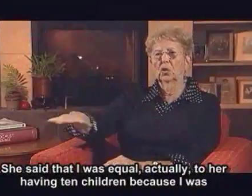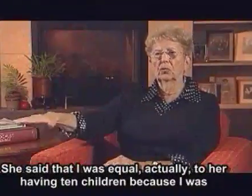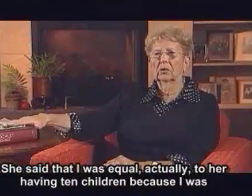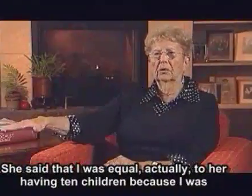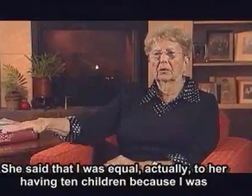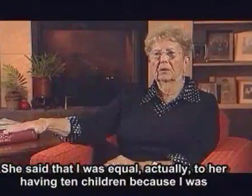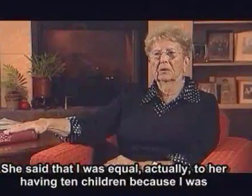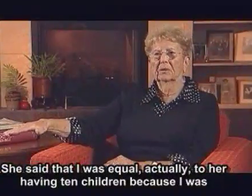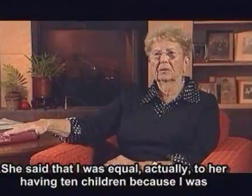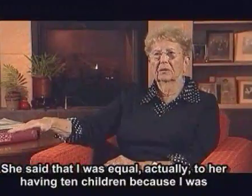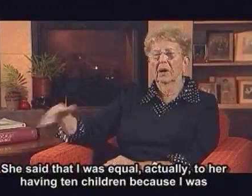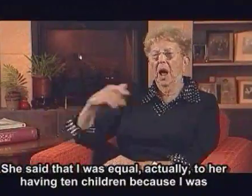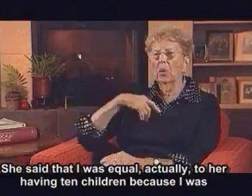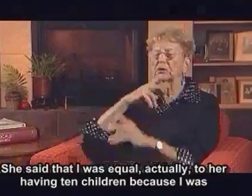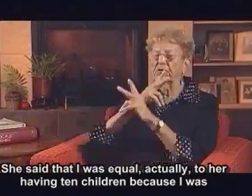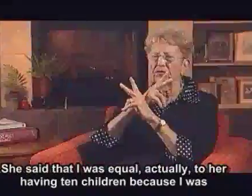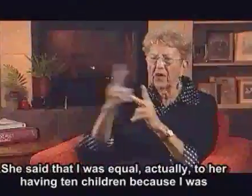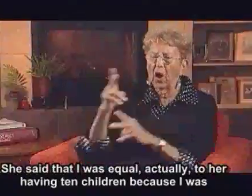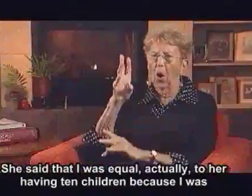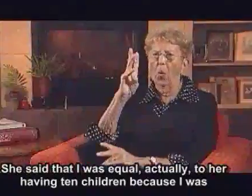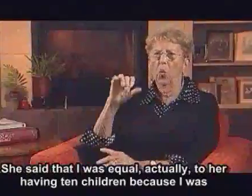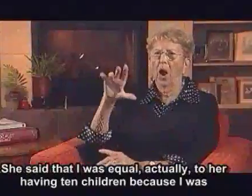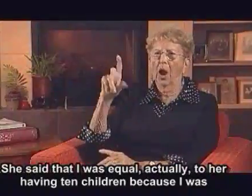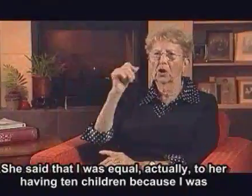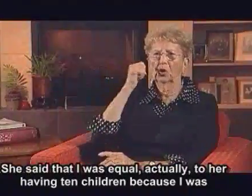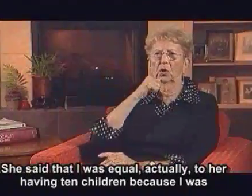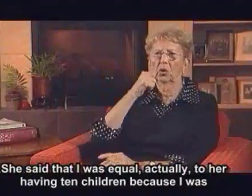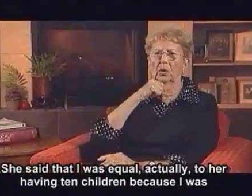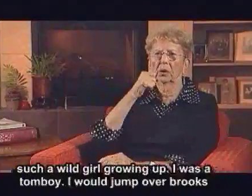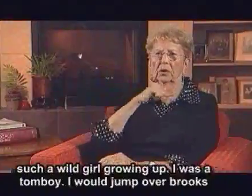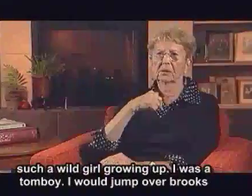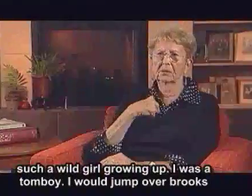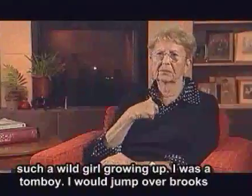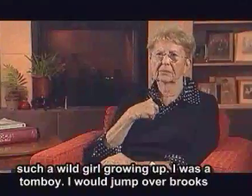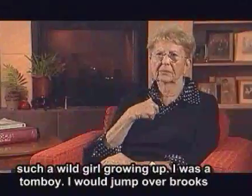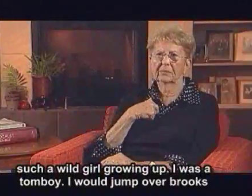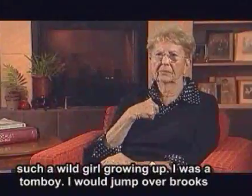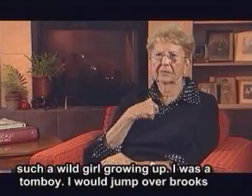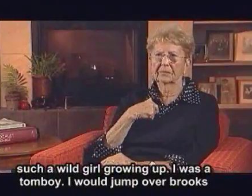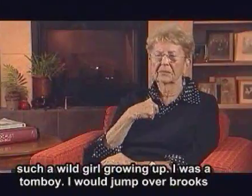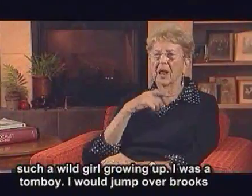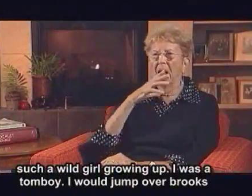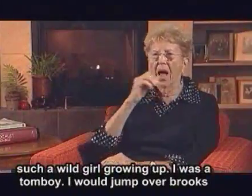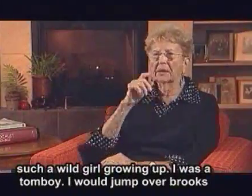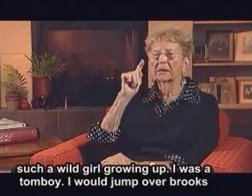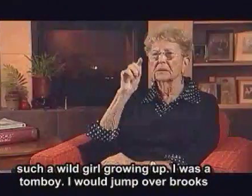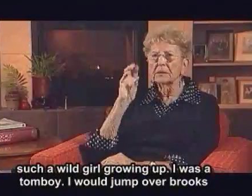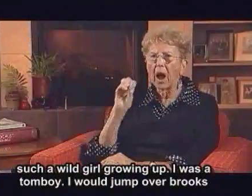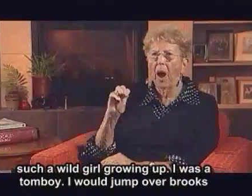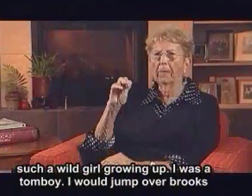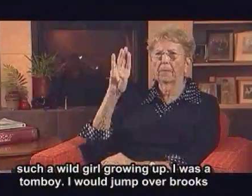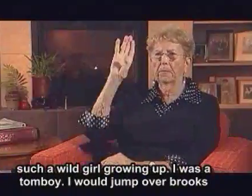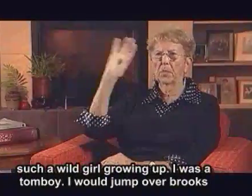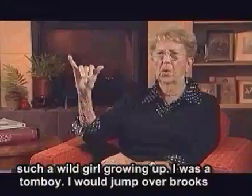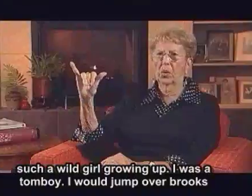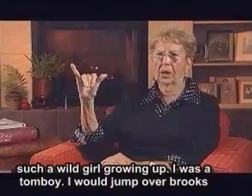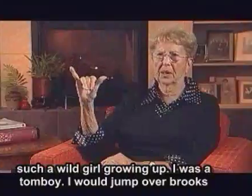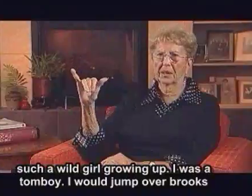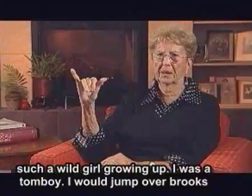She said that I was equal actually to her having 10 children because I was such a wild girl growing up. I was a